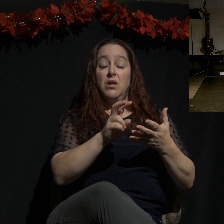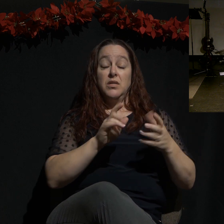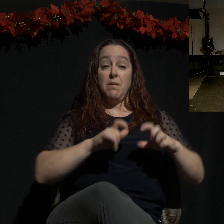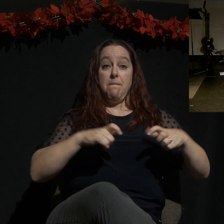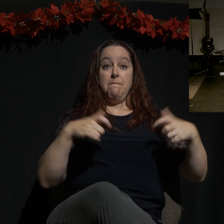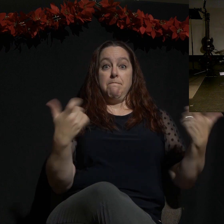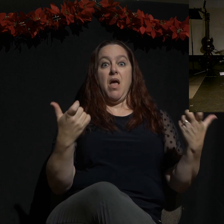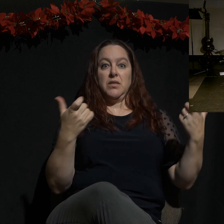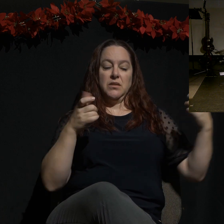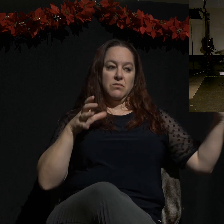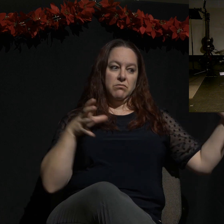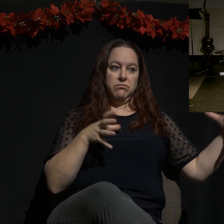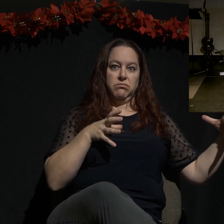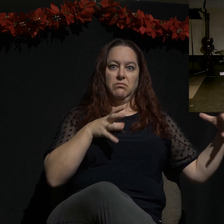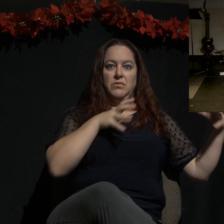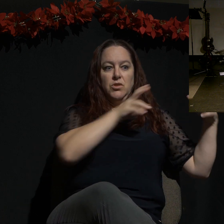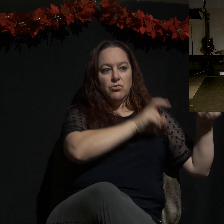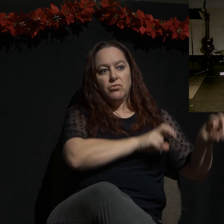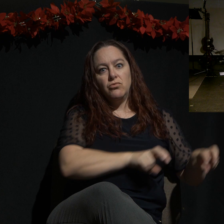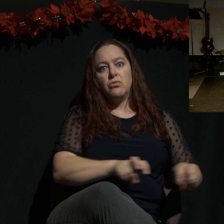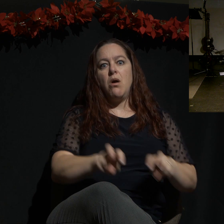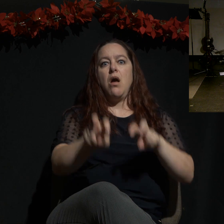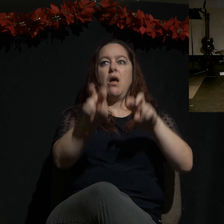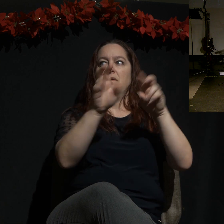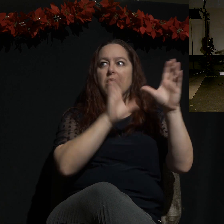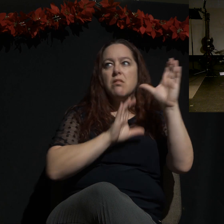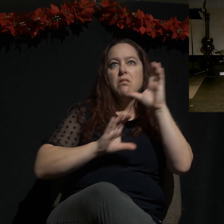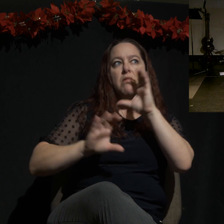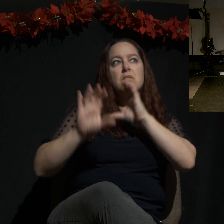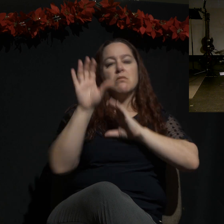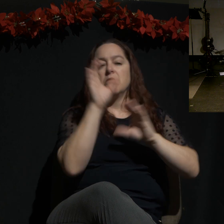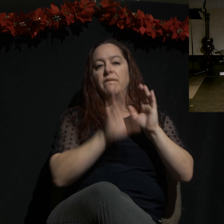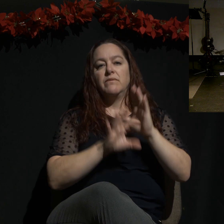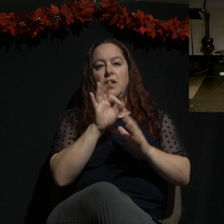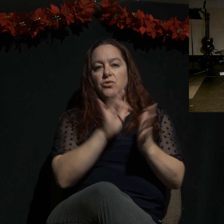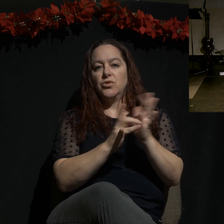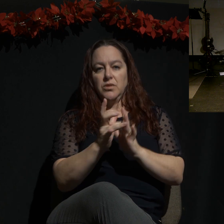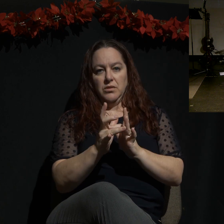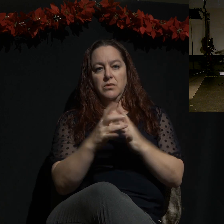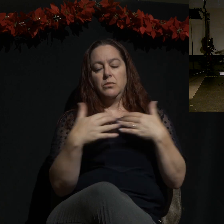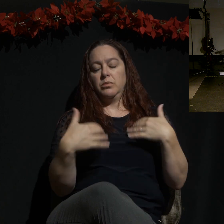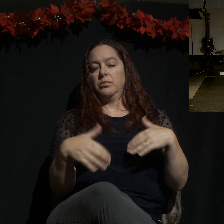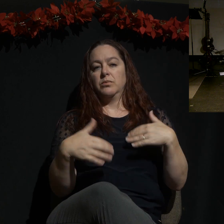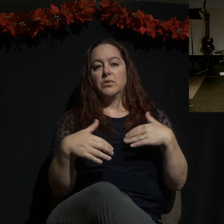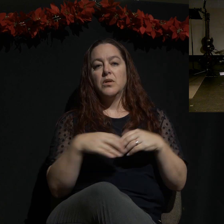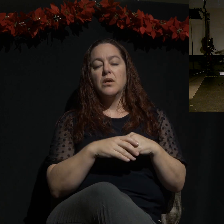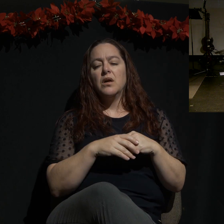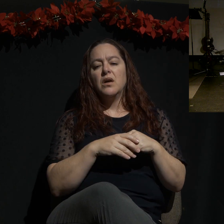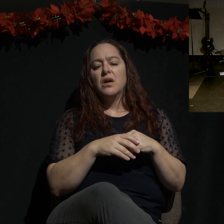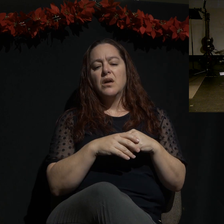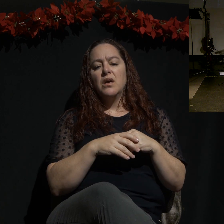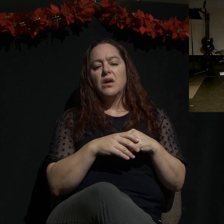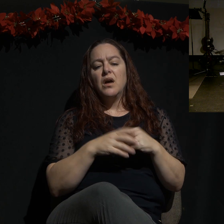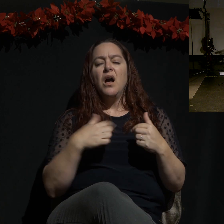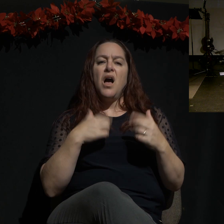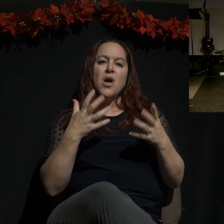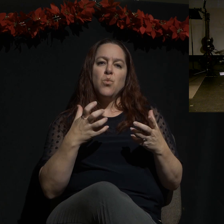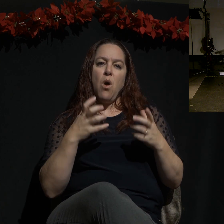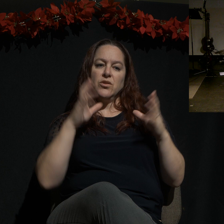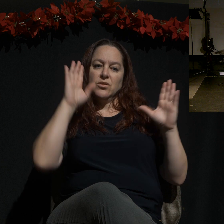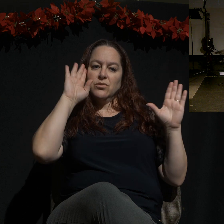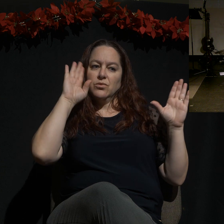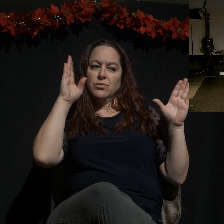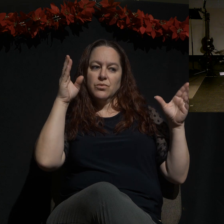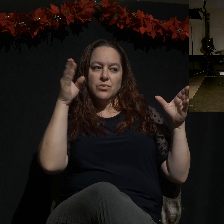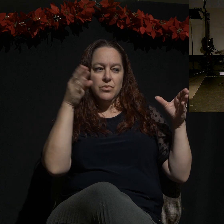massive effort to get there and find Jesus. And so I really want to zero in